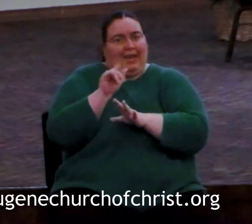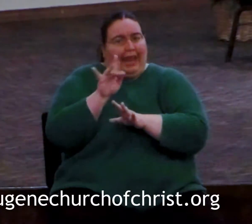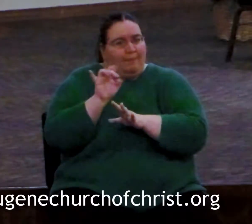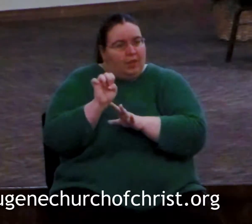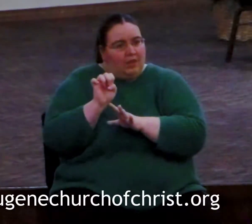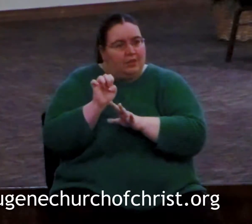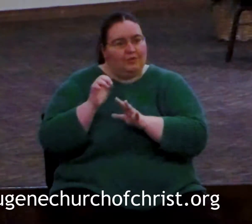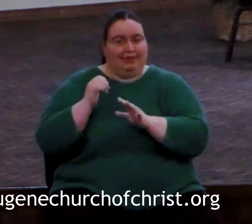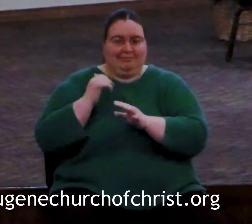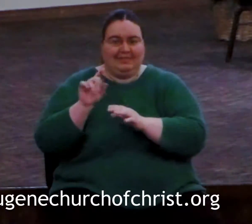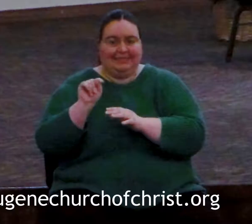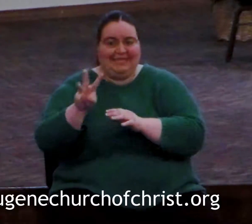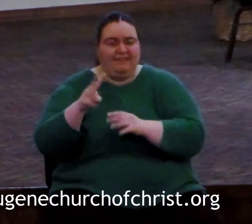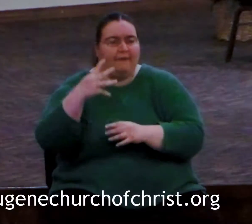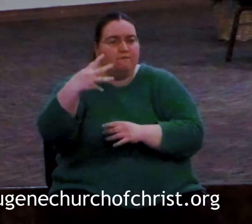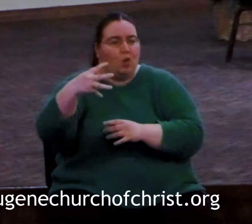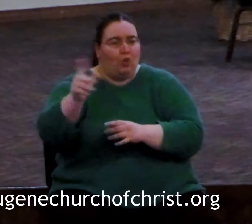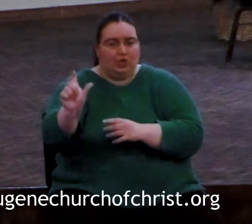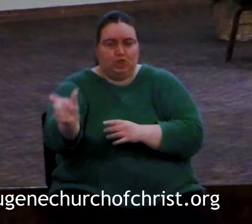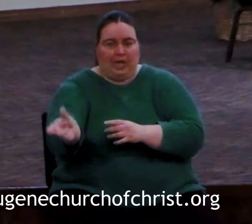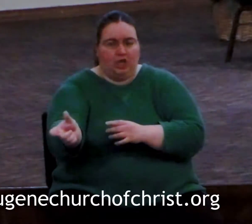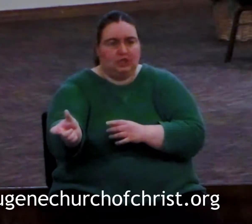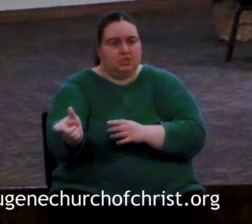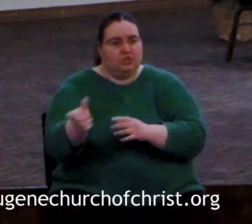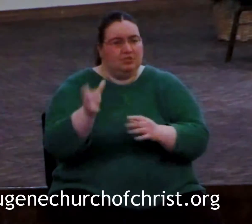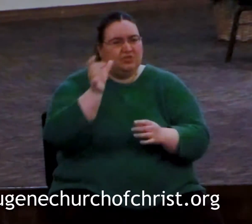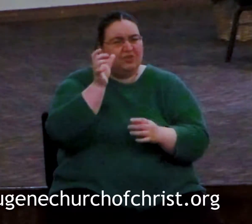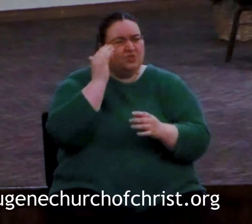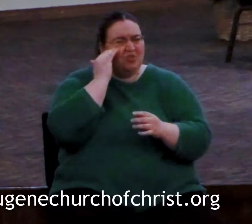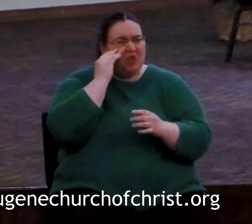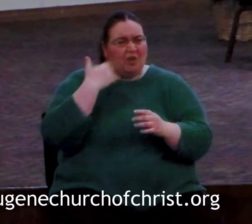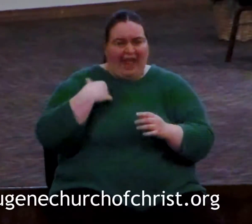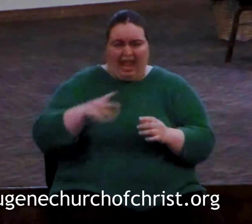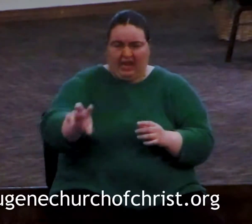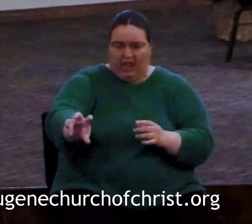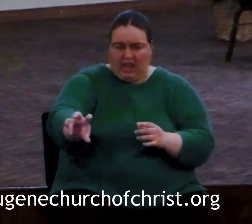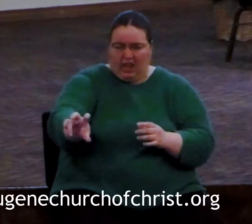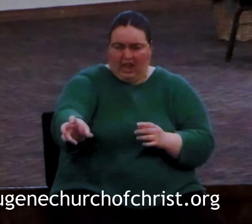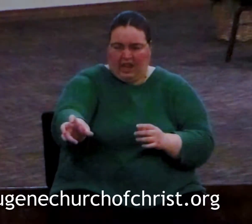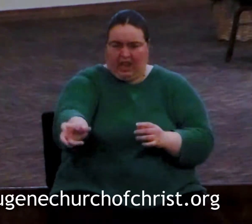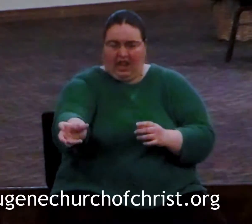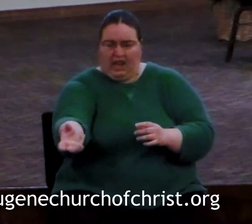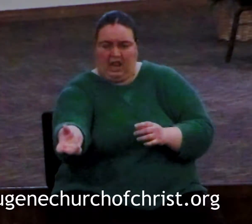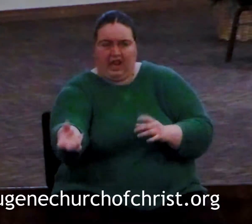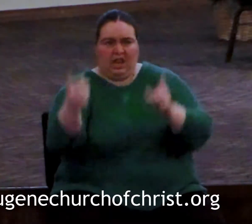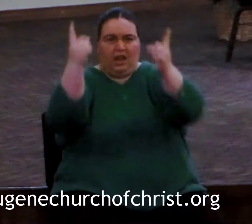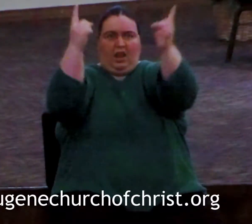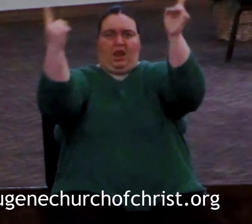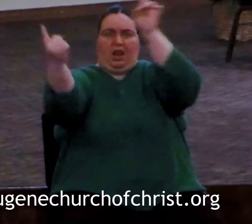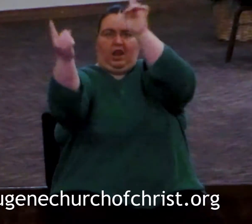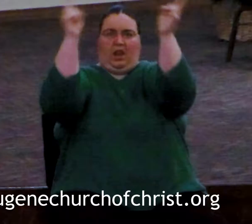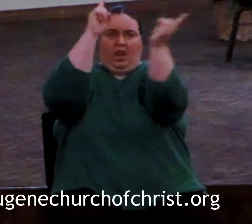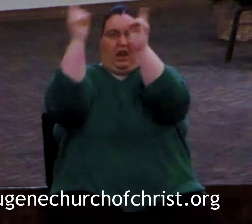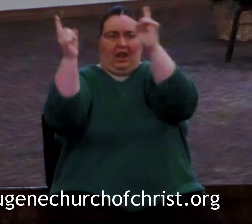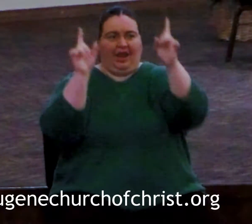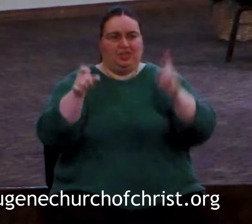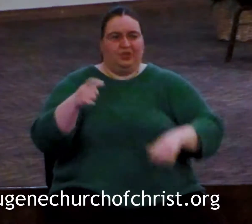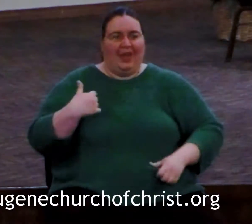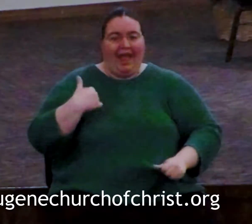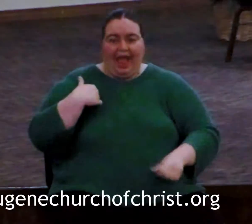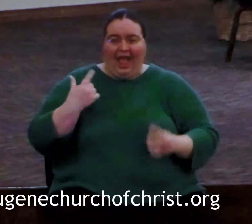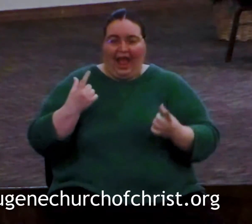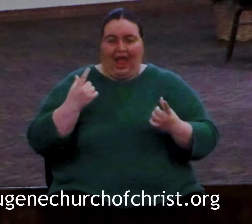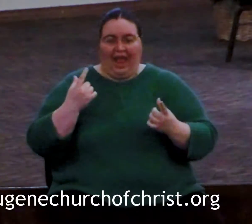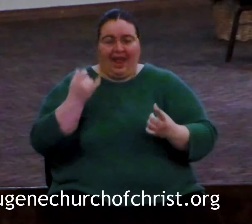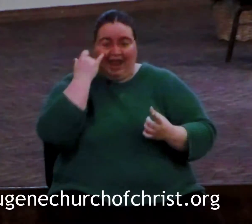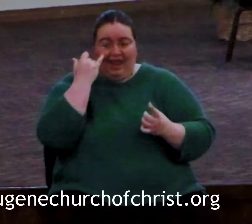we had 4 channels with one of those giant dial things that you turn that move your antenna around. I was the remote control. I would go up and turn